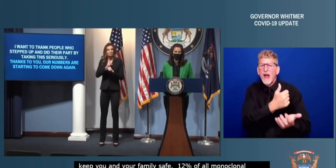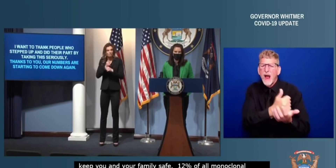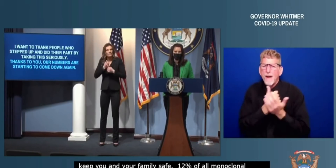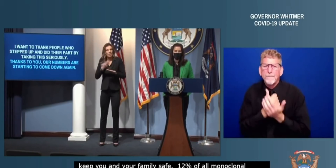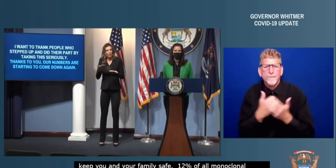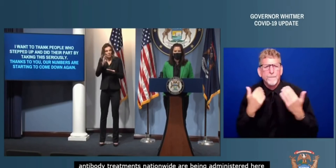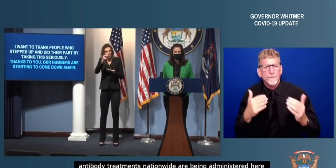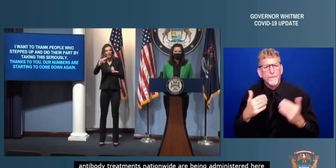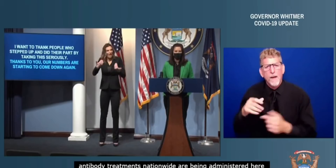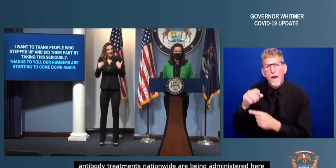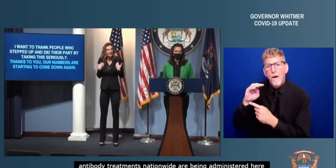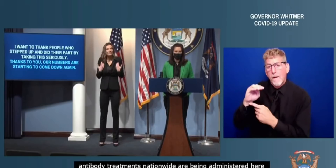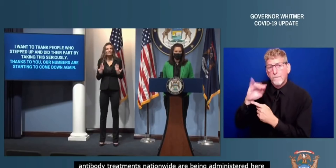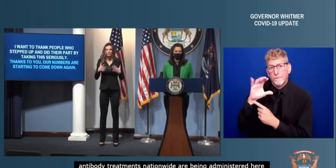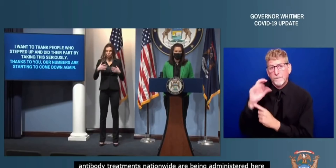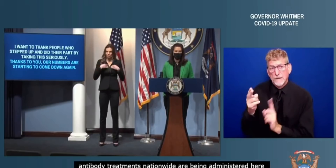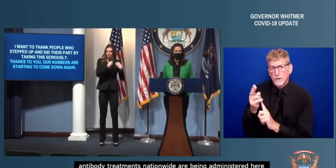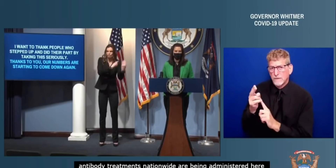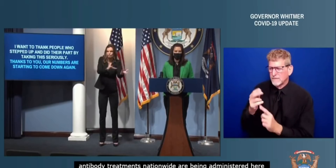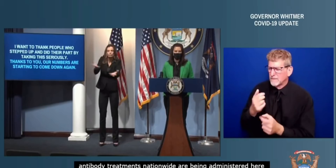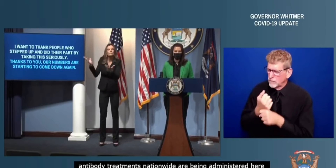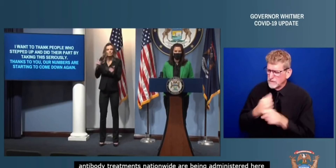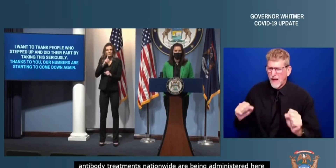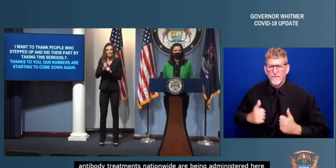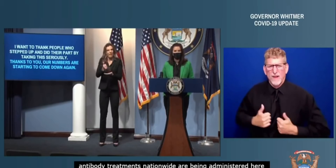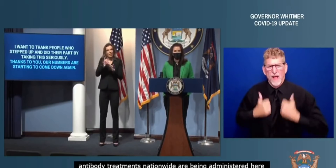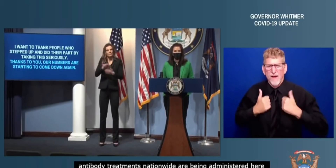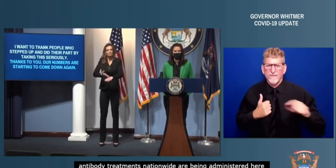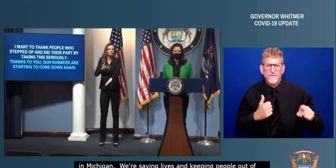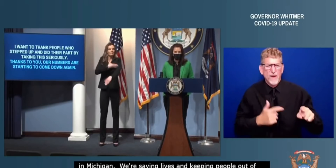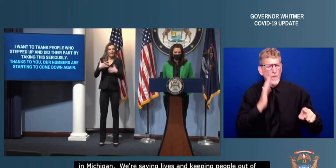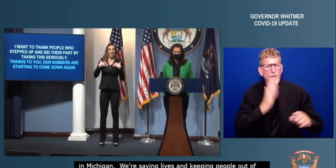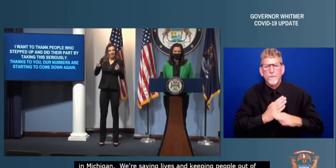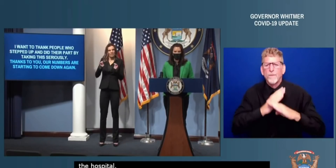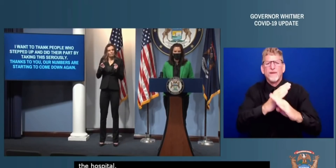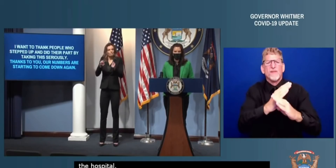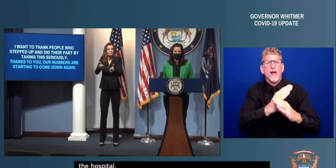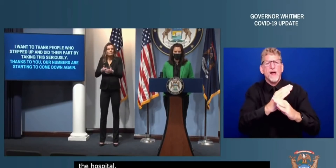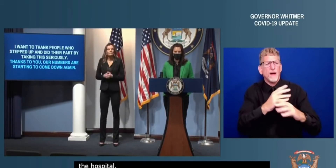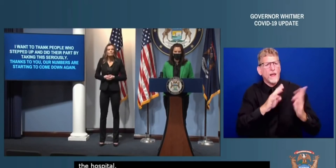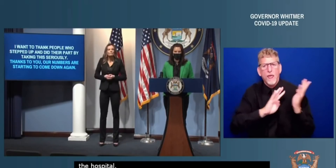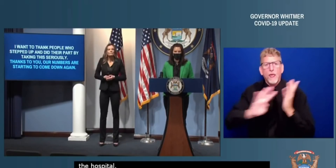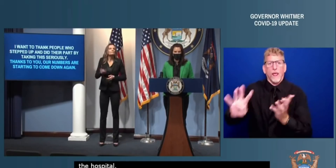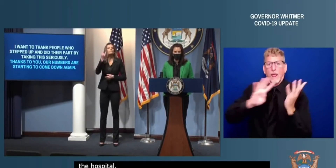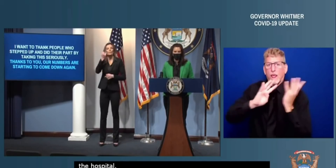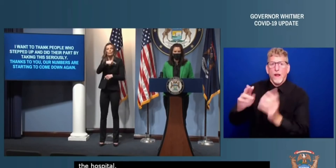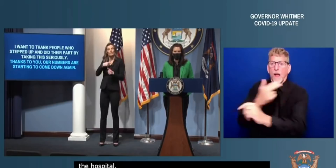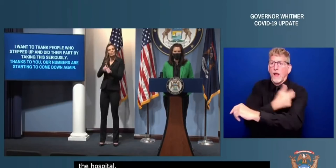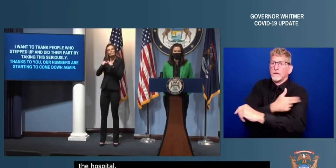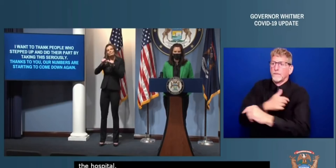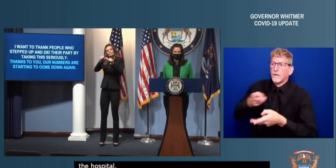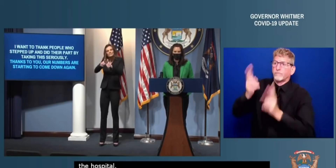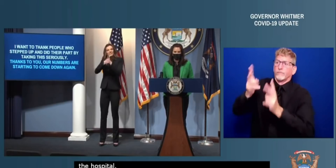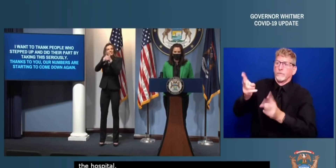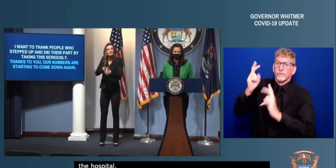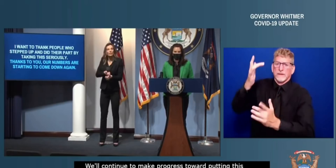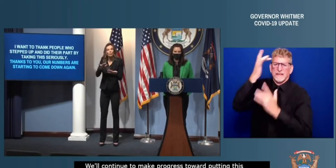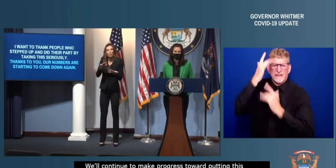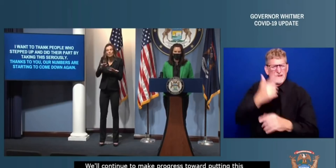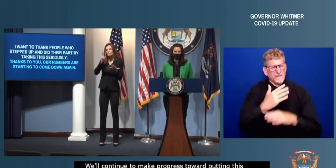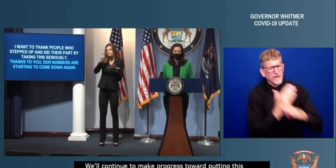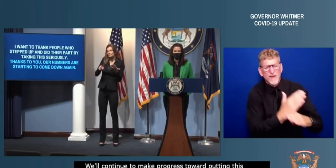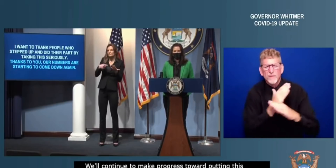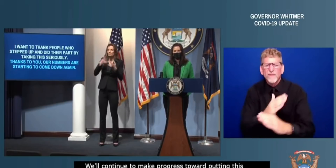hospital. We'll continue to make progress toward putting this pandemic behind us if we follow basic public health protocols and get